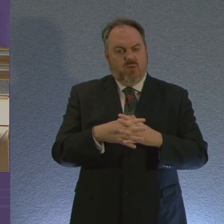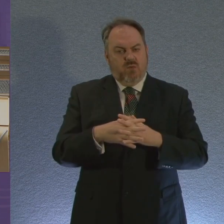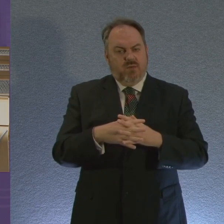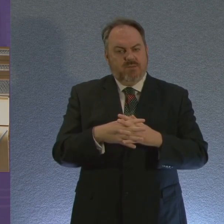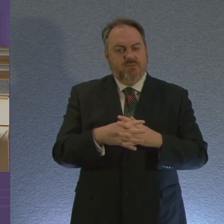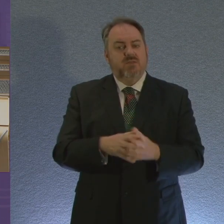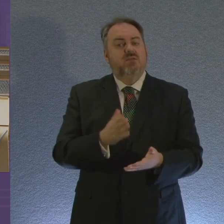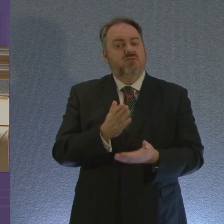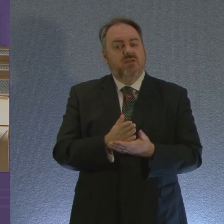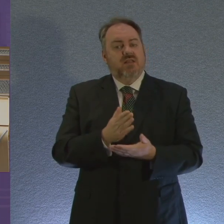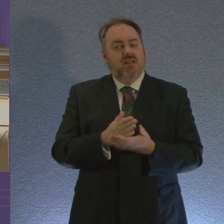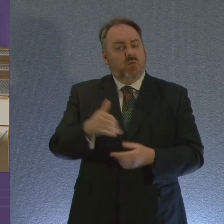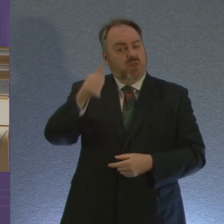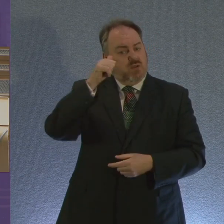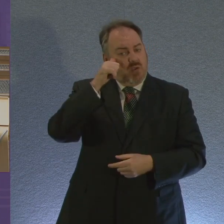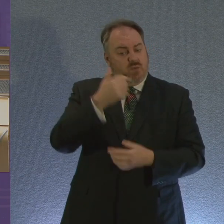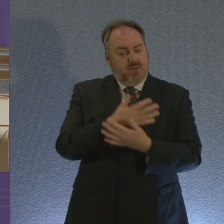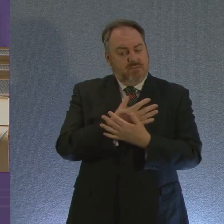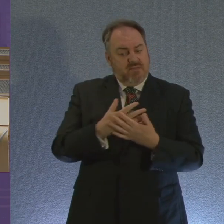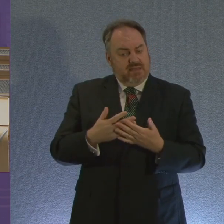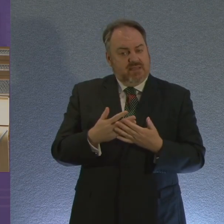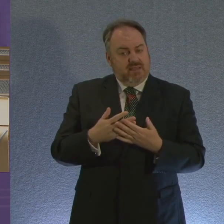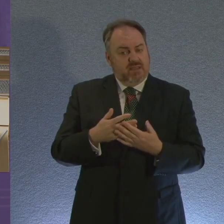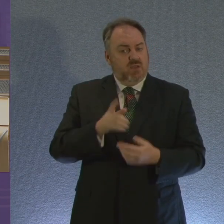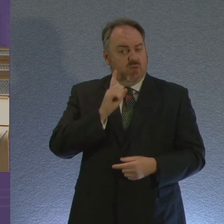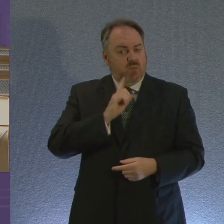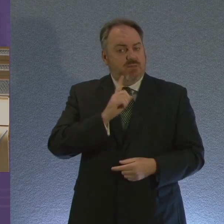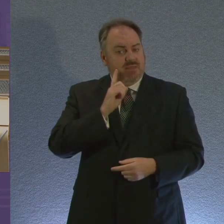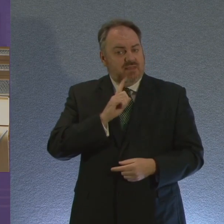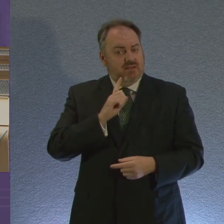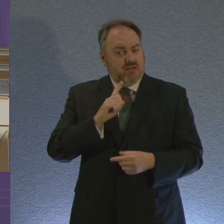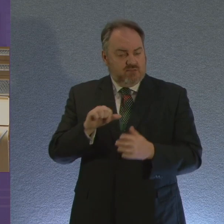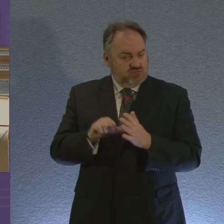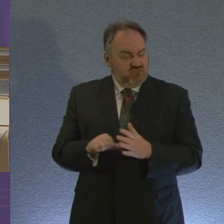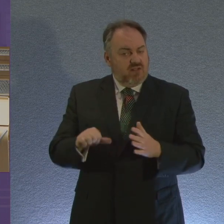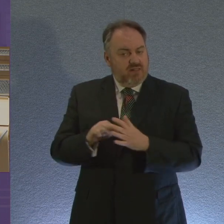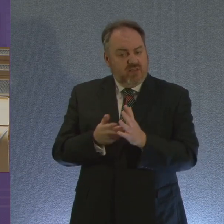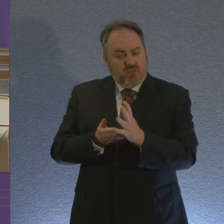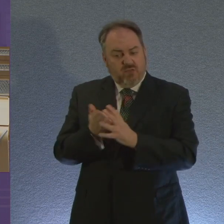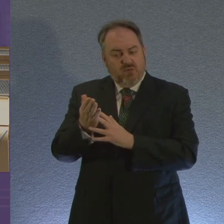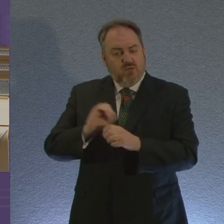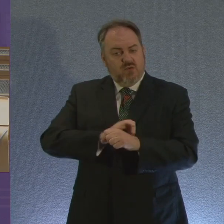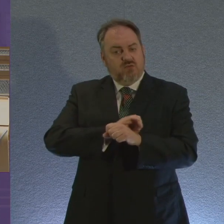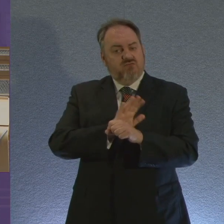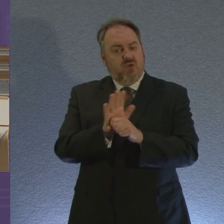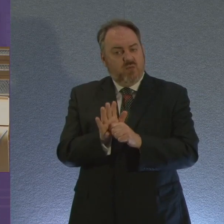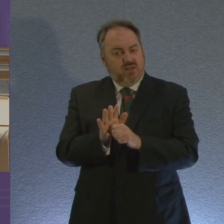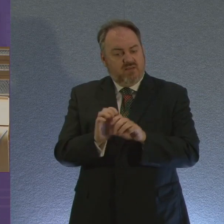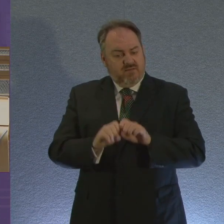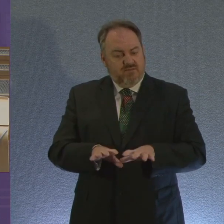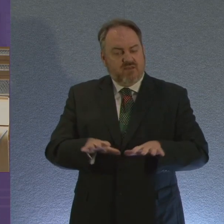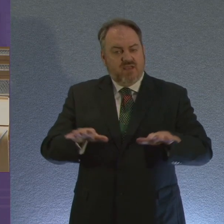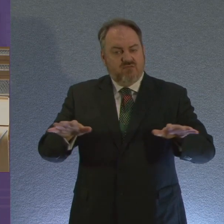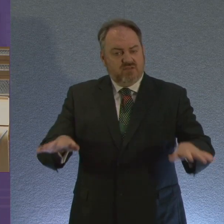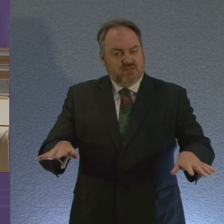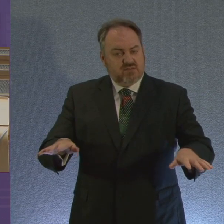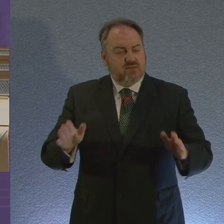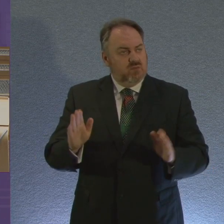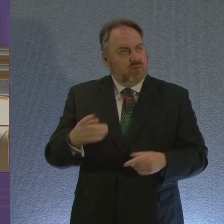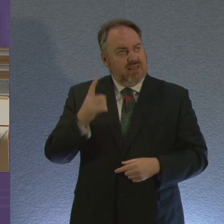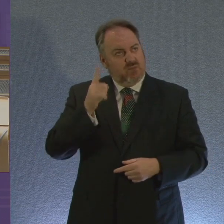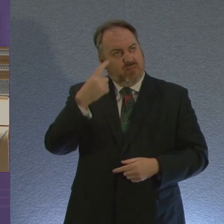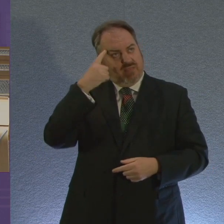the impact on women during the coronavirus crisis, as the impact may be different, and whether they'd be willing to give some report as we go forward in